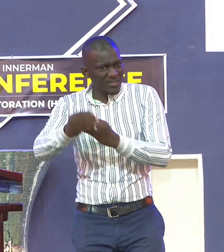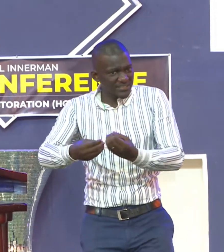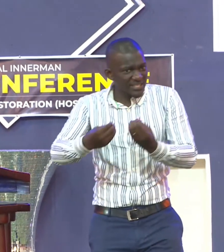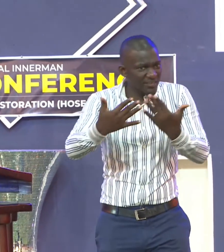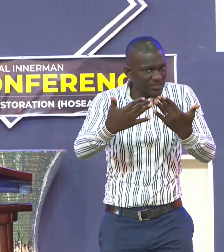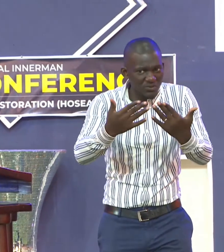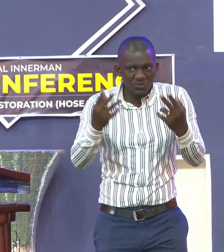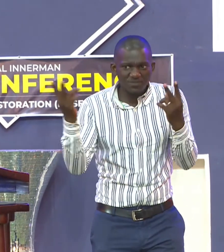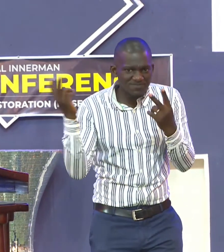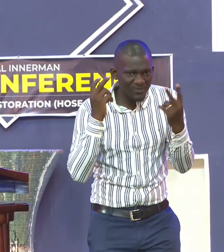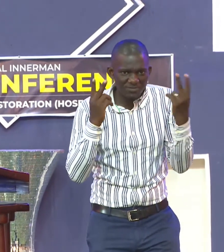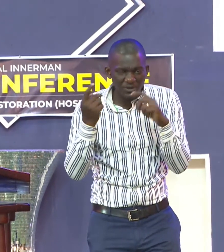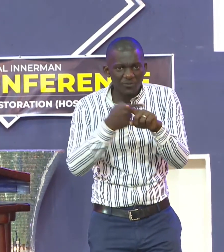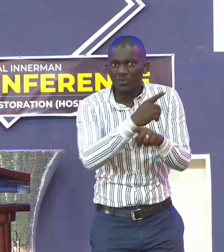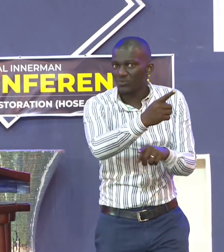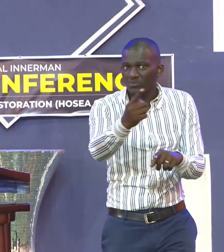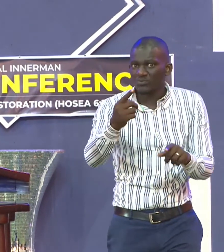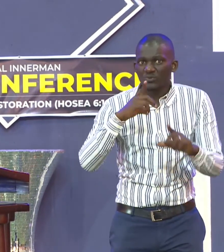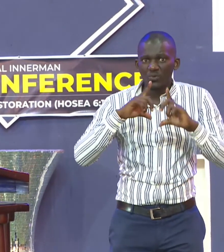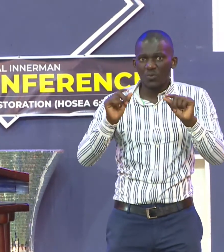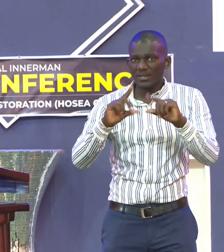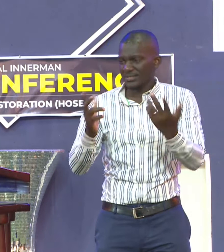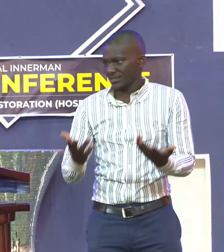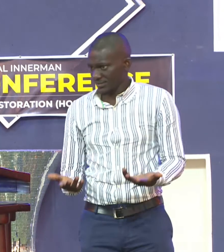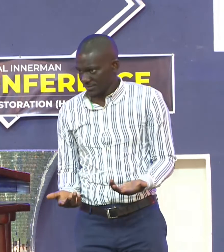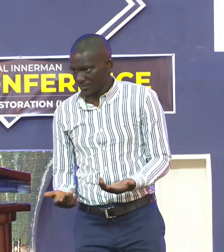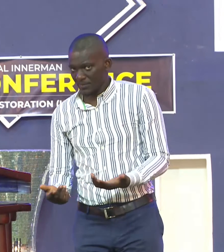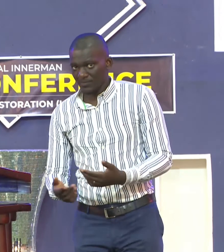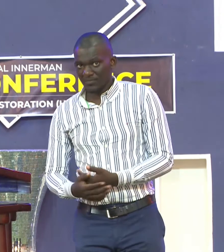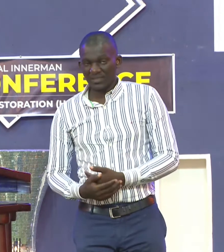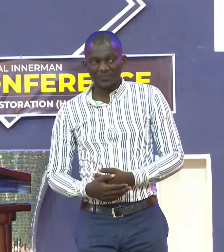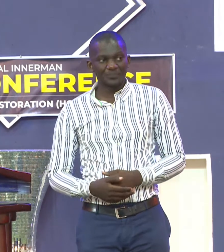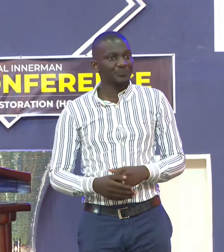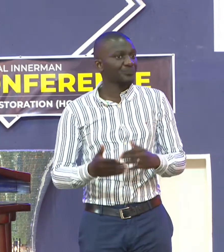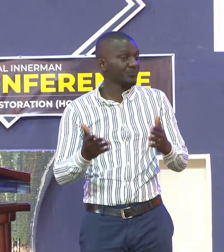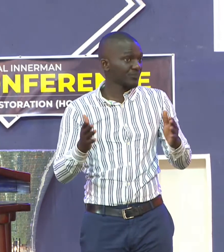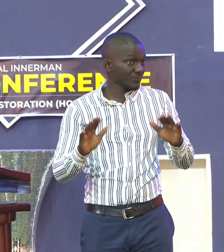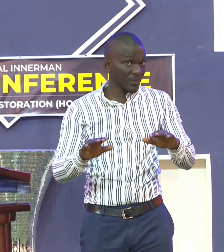unto the ones that the Lord has placed before you to listen to you. A